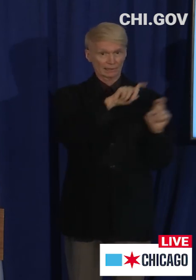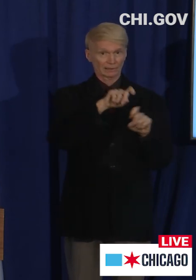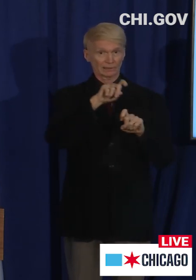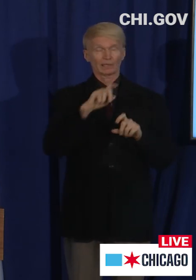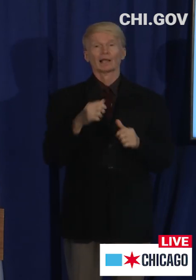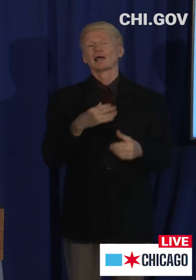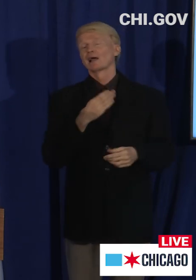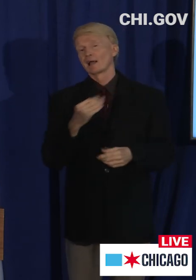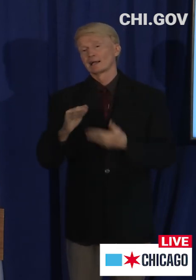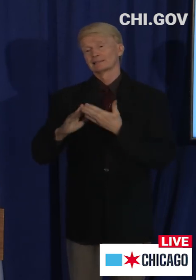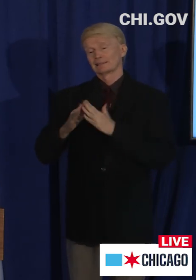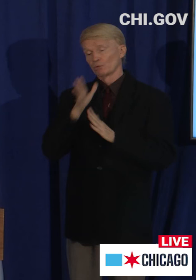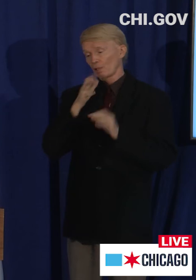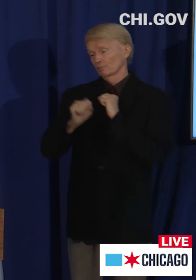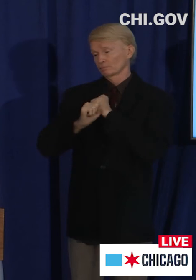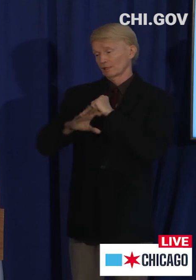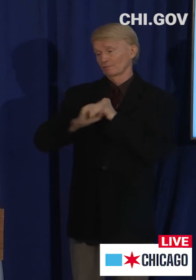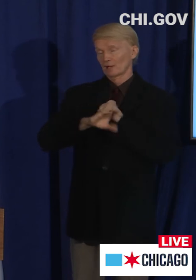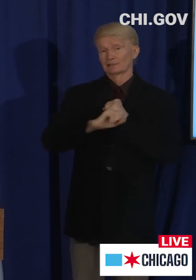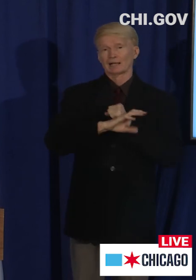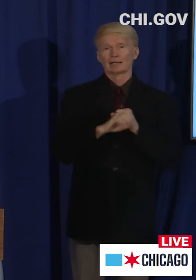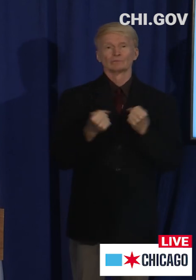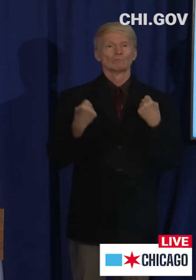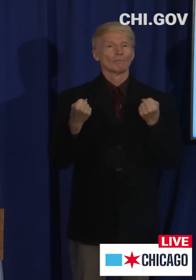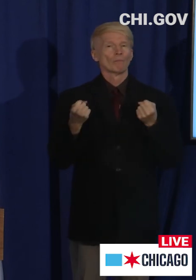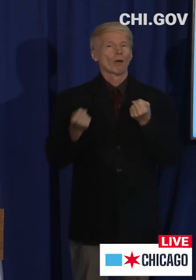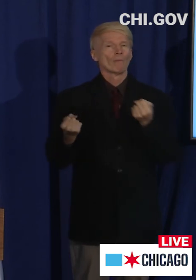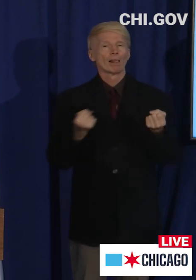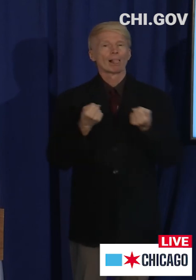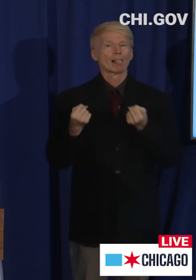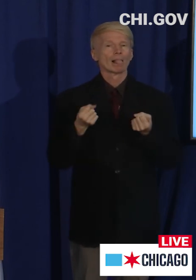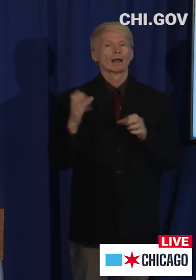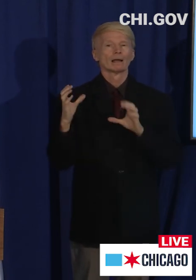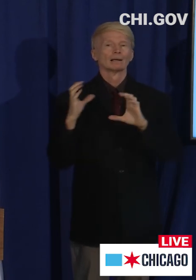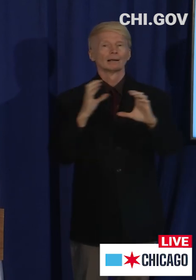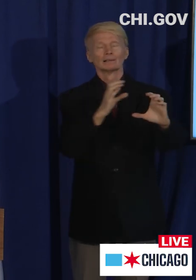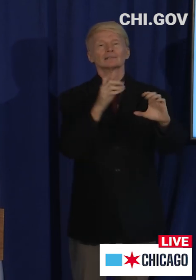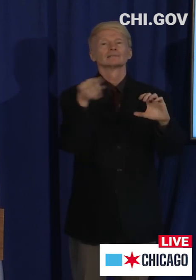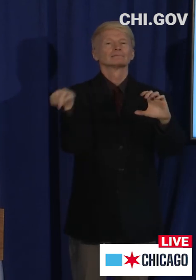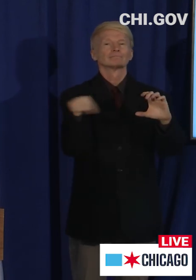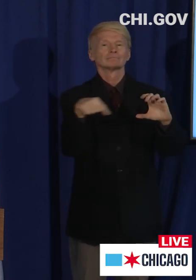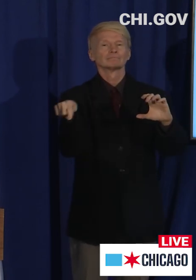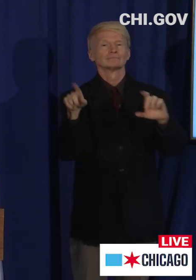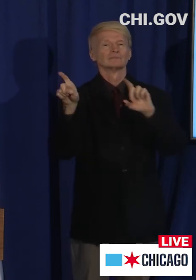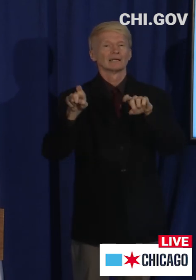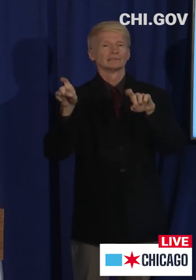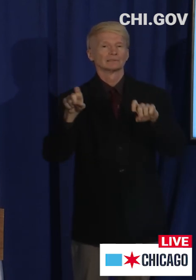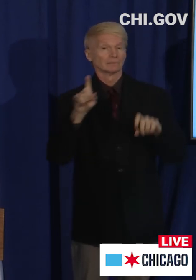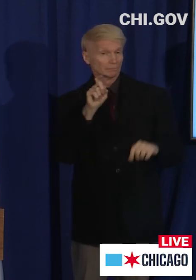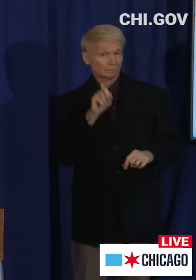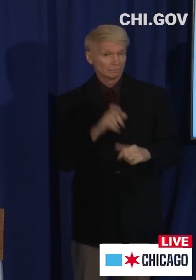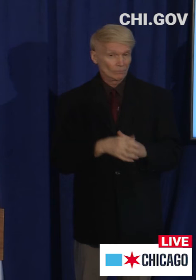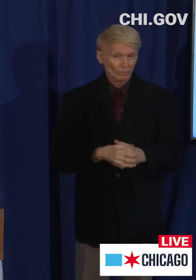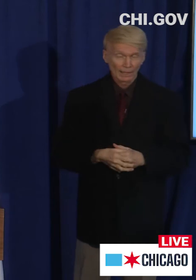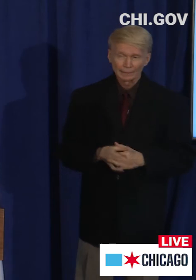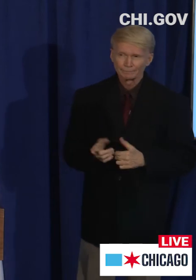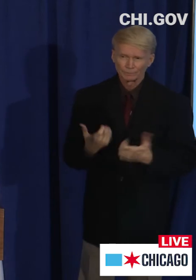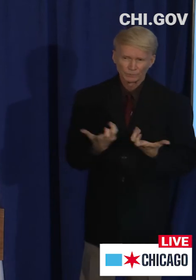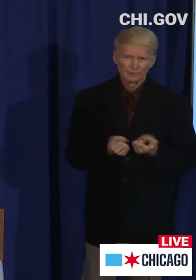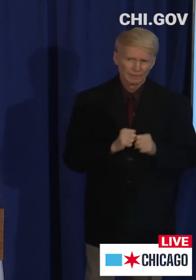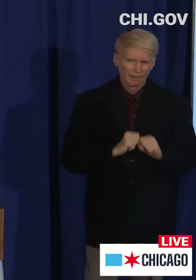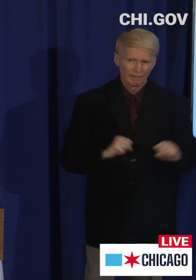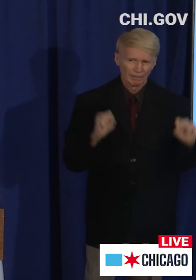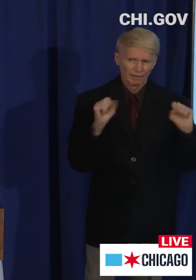widely advertise the mobile testing sites within a reasonable lead time? Okay, so a couple things on that, probably of